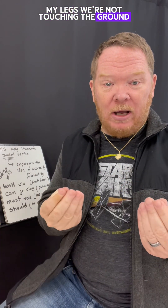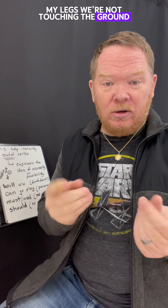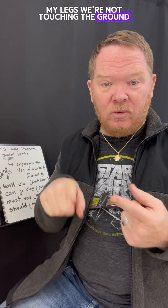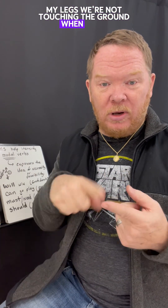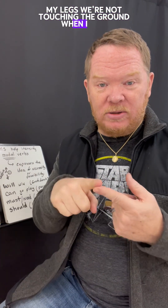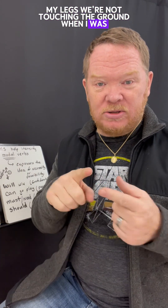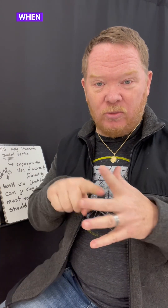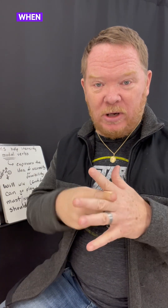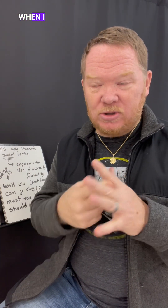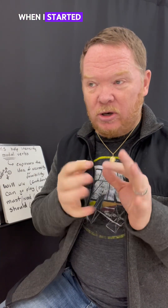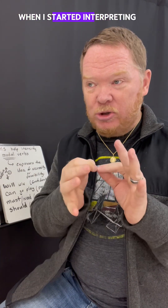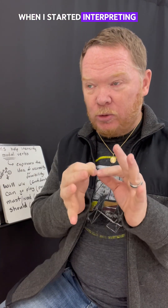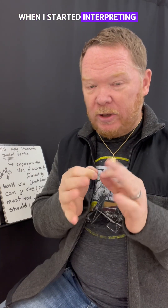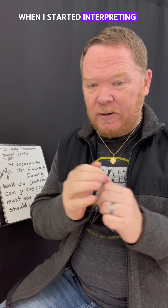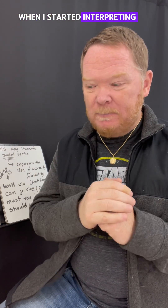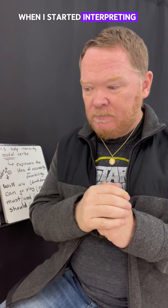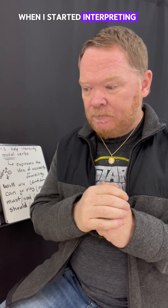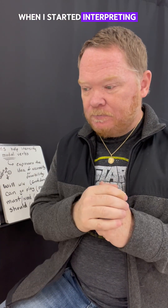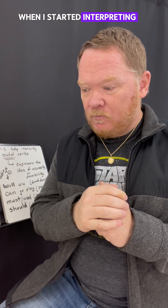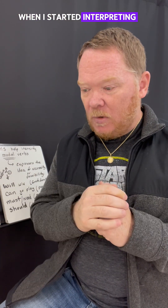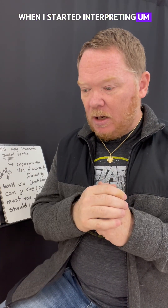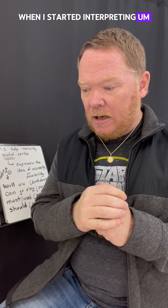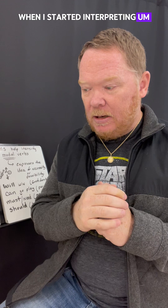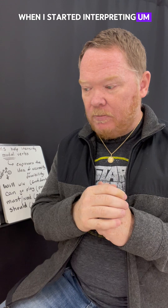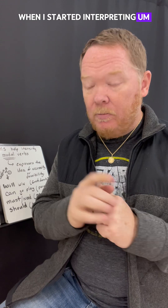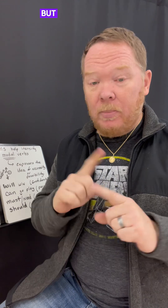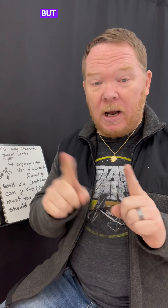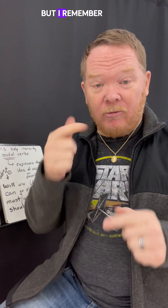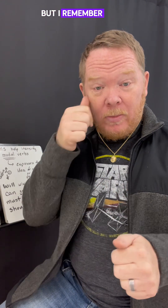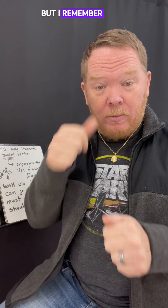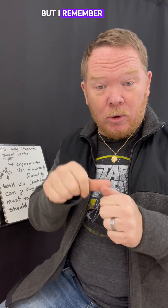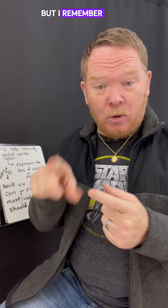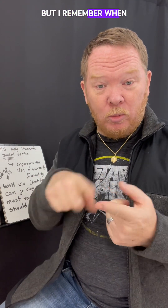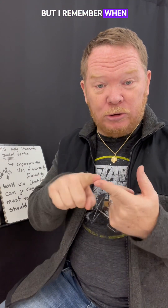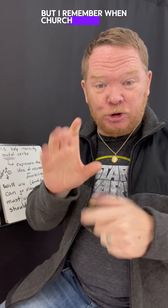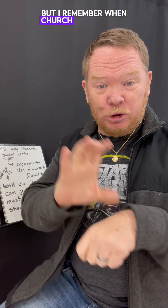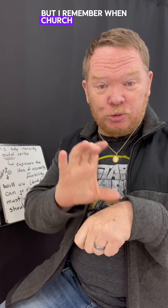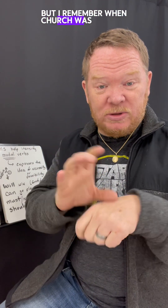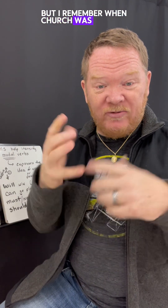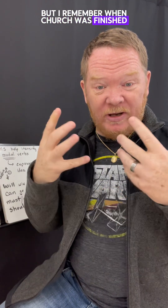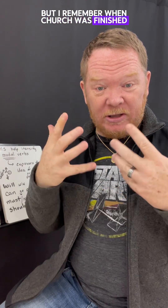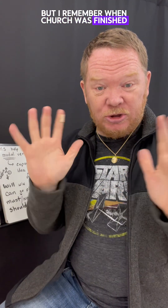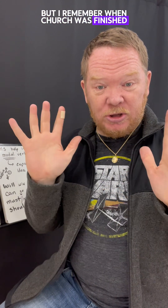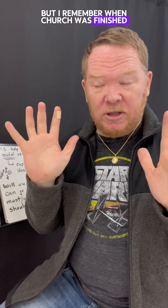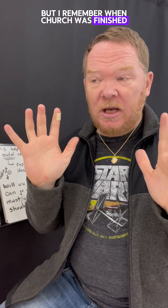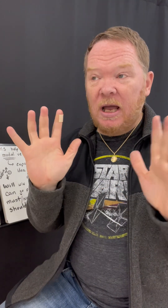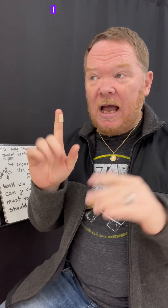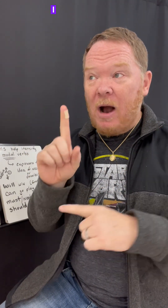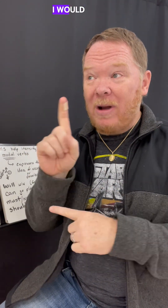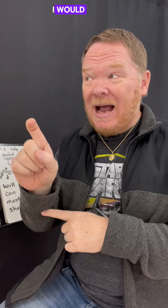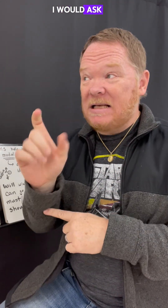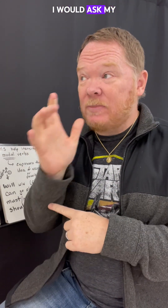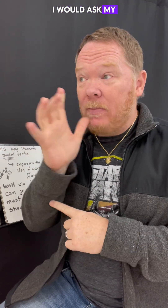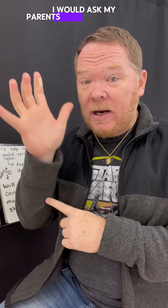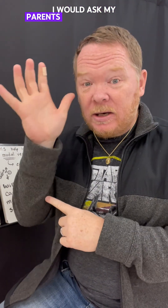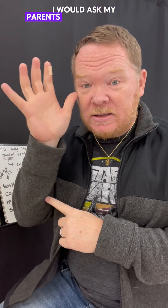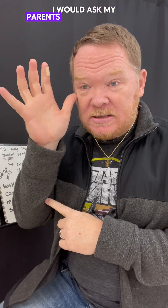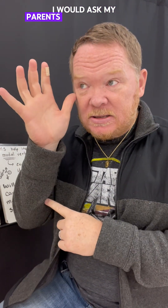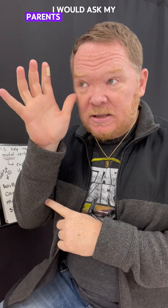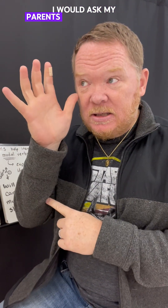when I started interpreting. But I remember when church was finished, I would ask my parents,